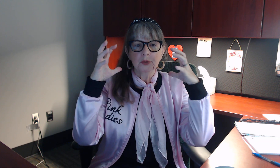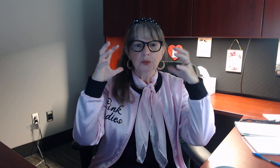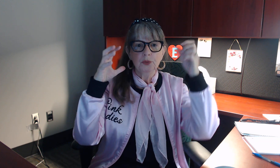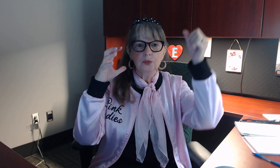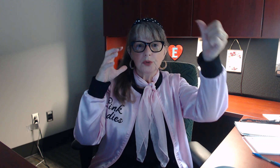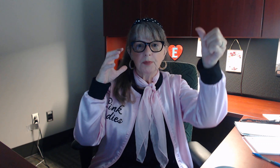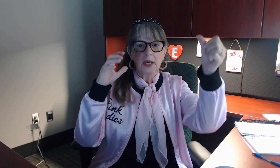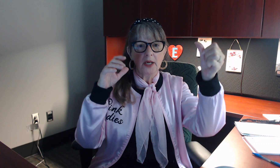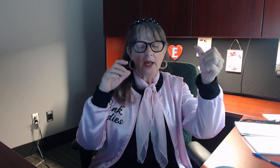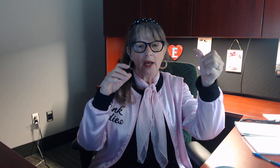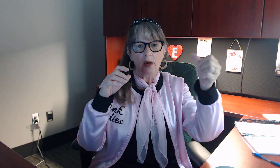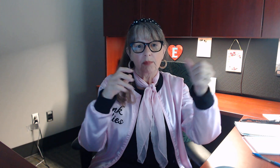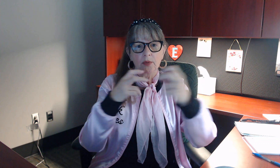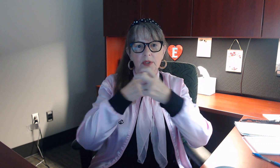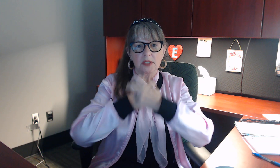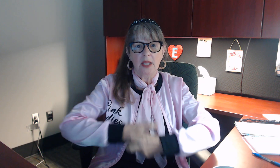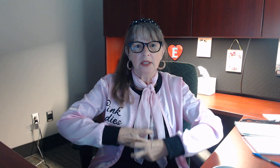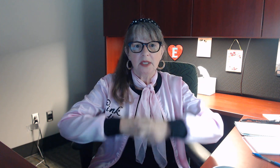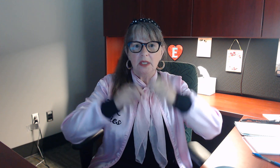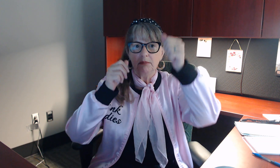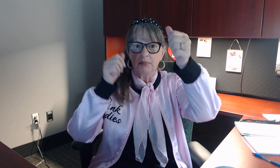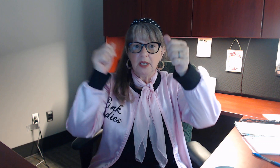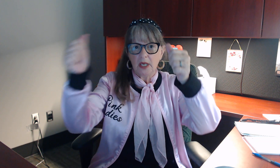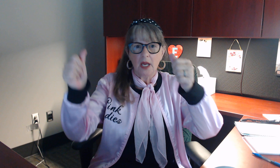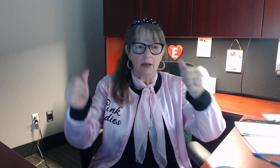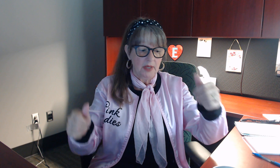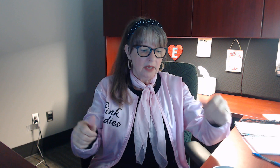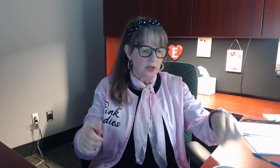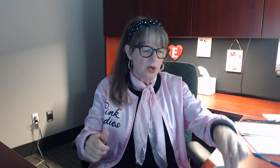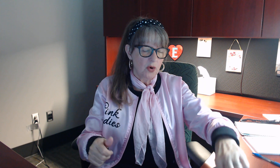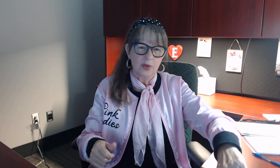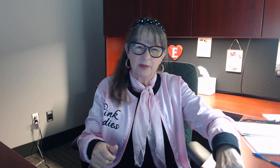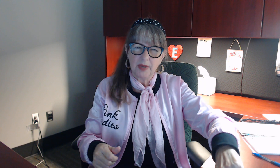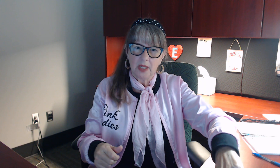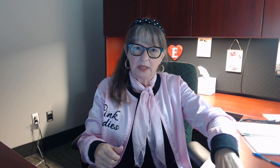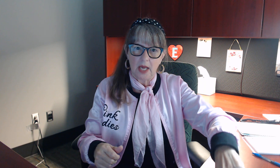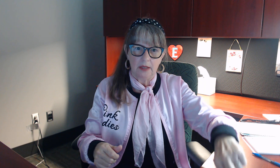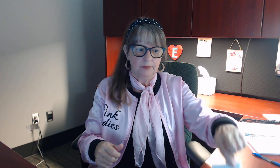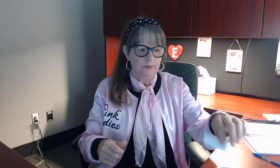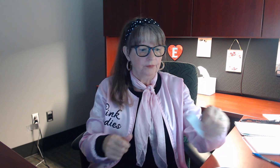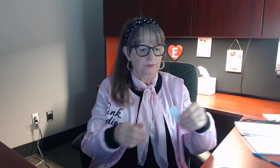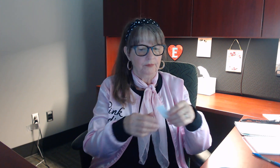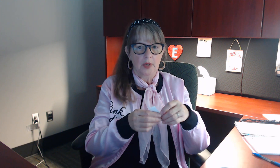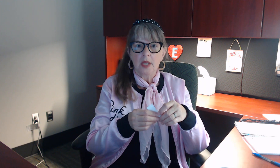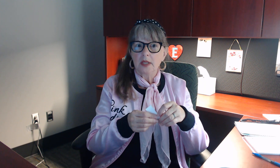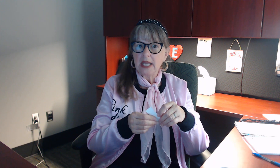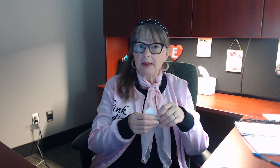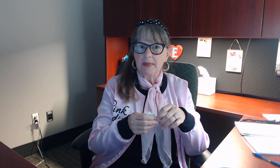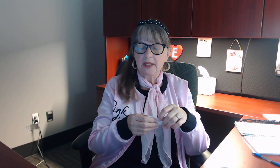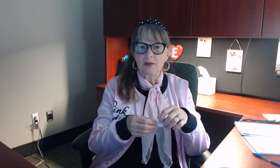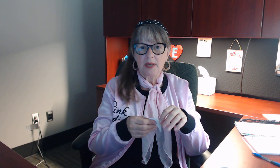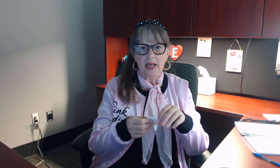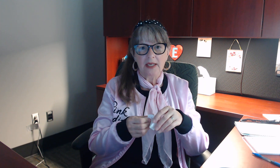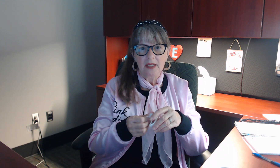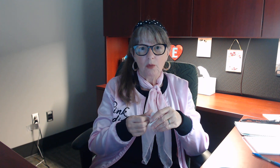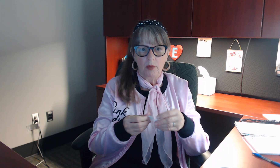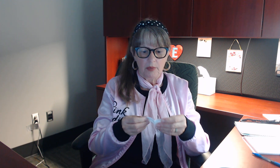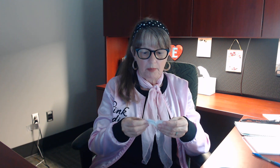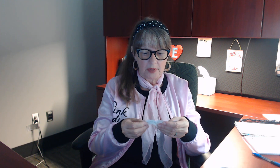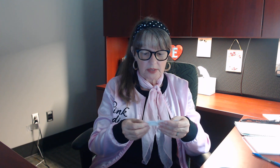balloons pin it up, or a skeleton pin it up, you know, something like that. This kind of gives me an idea of what I'm going to see